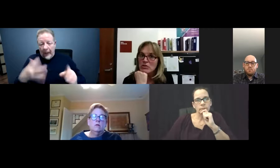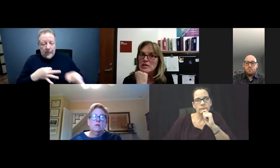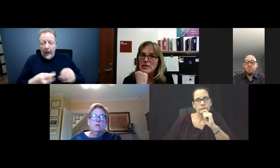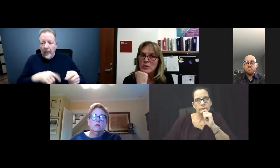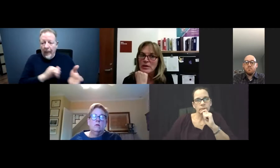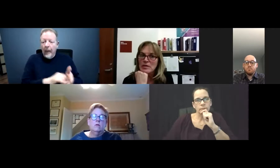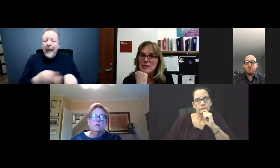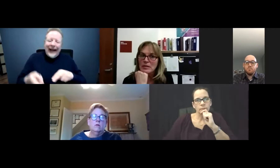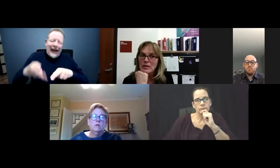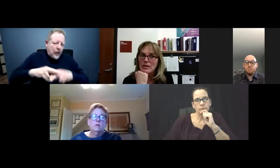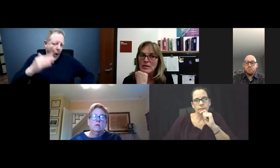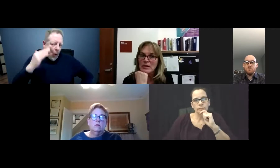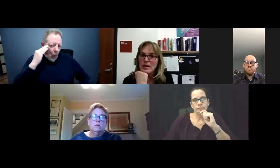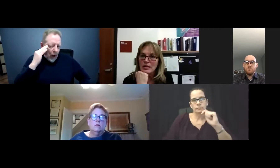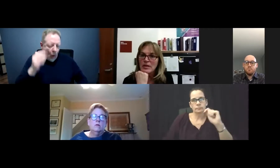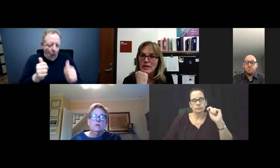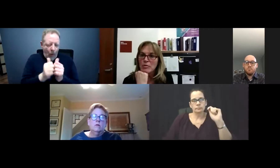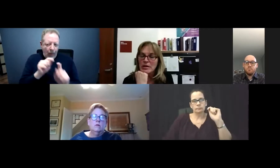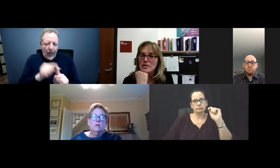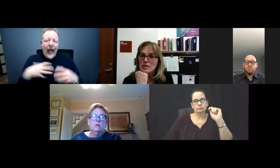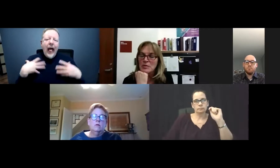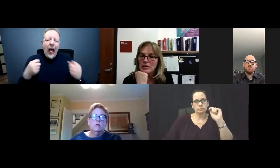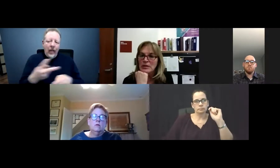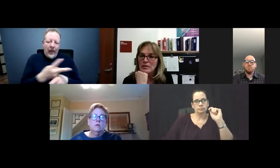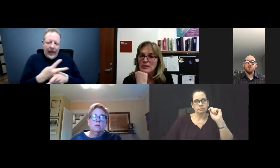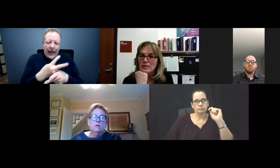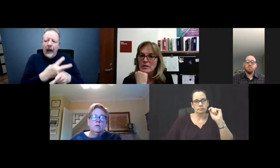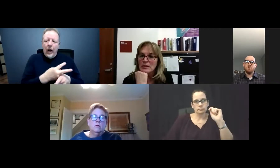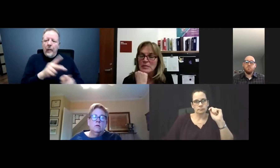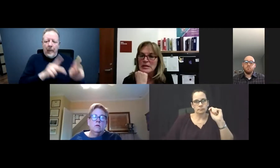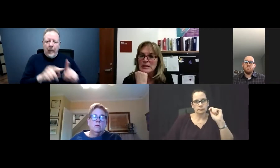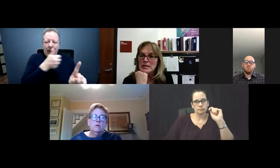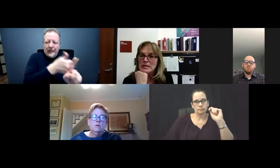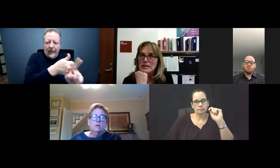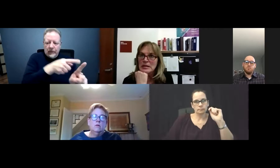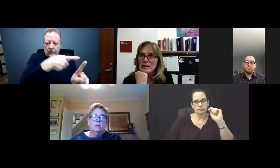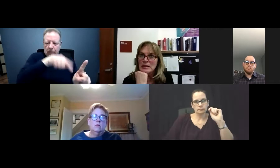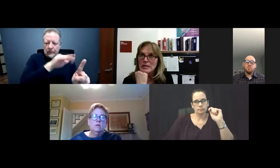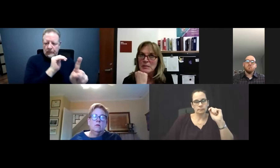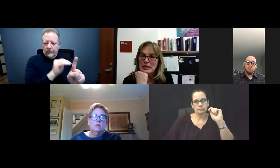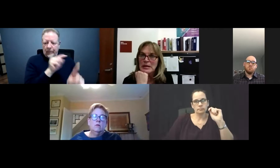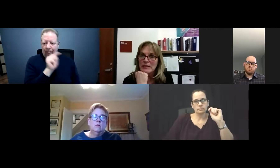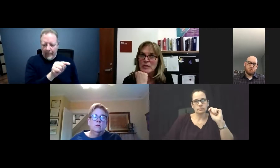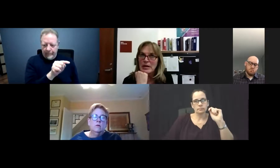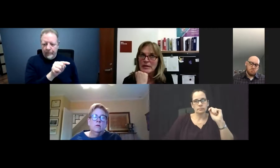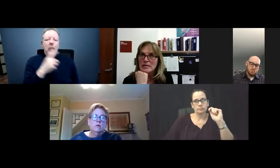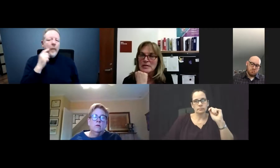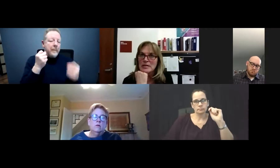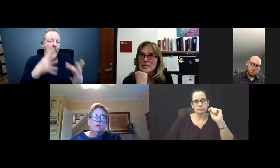increasing awareness among the healthcare practice community, because many of the parents